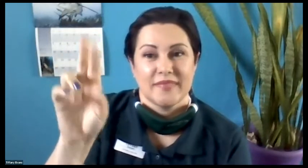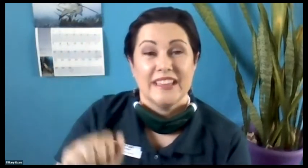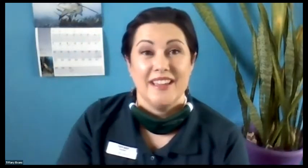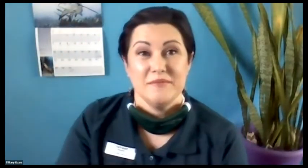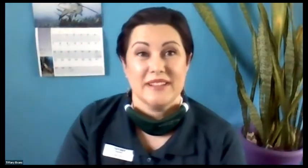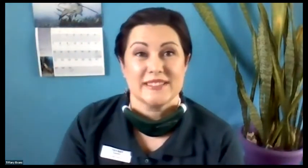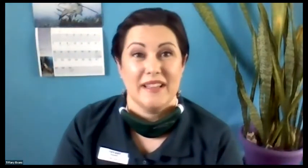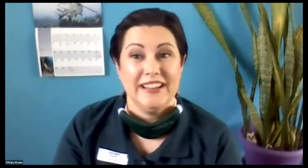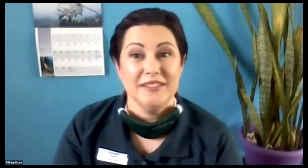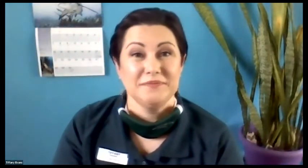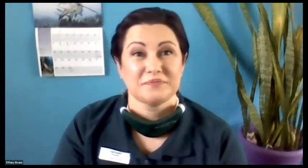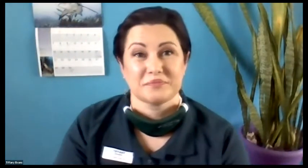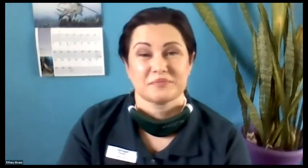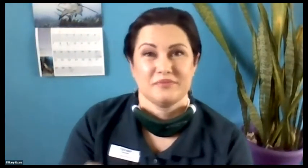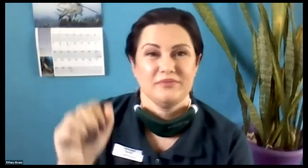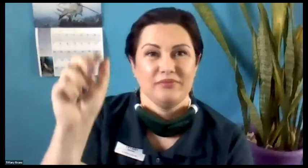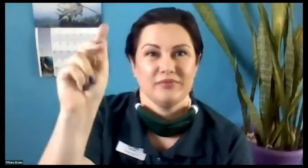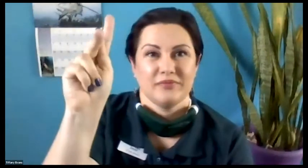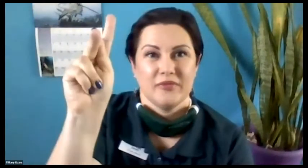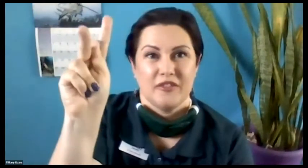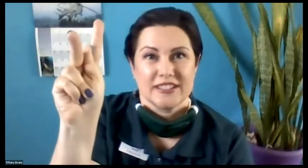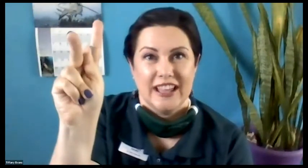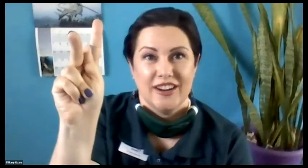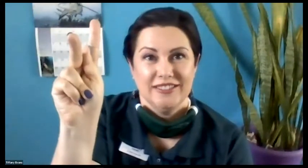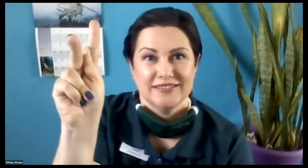Okay, I'm going to spell it again. First letter,